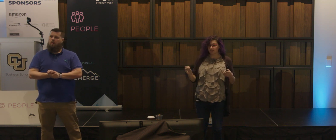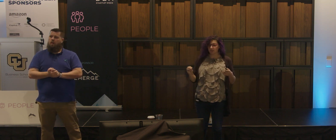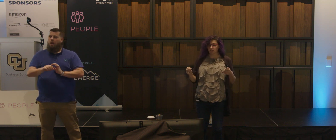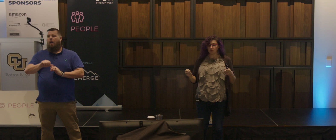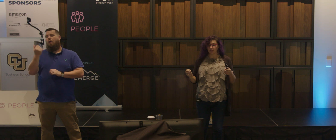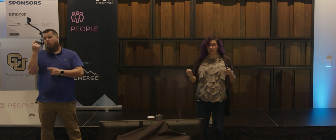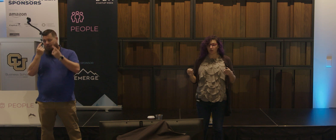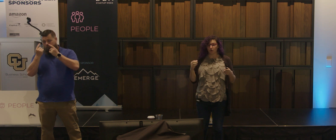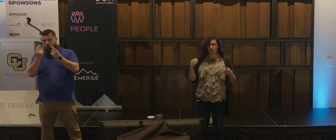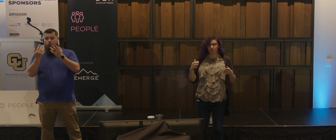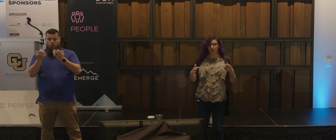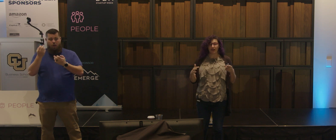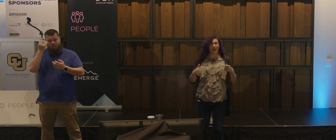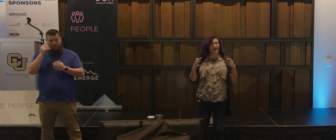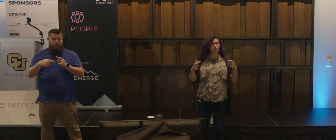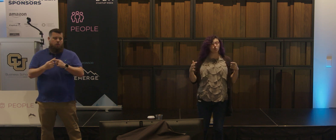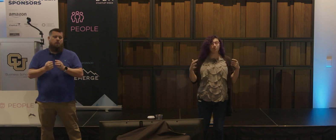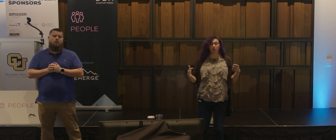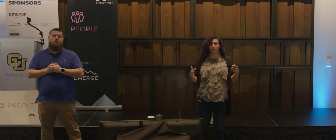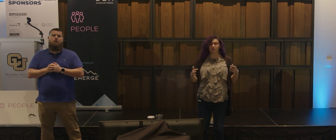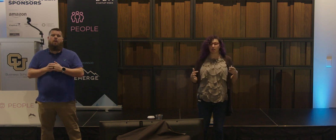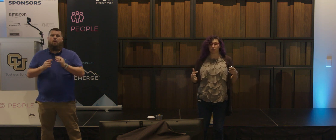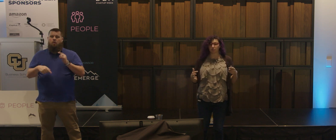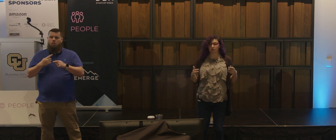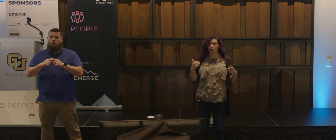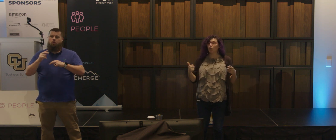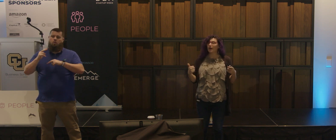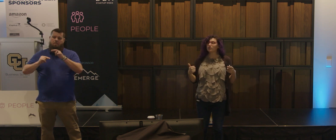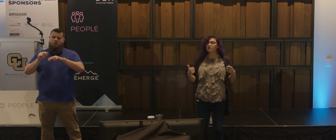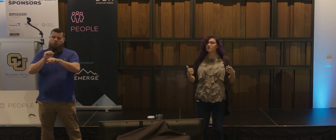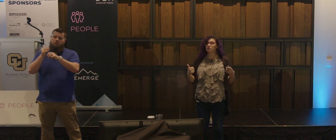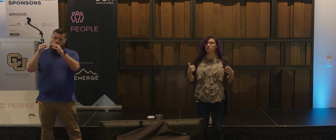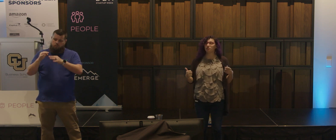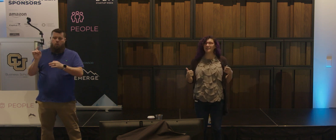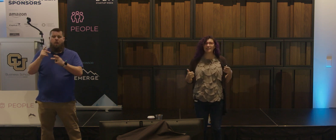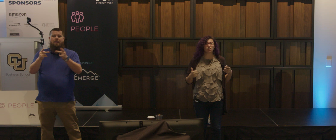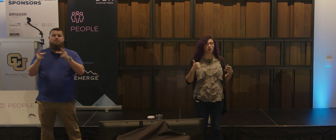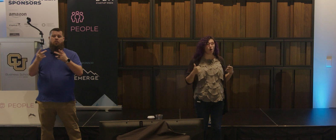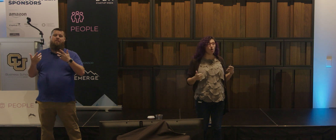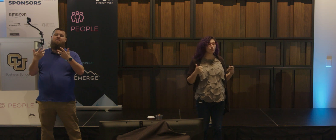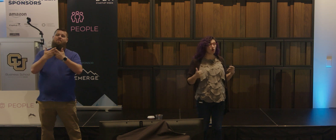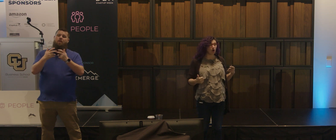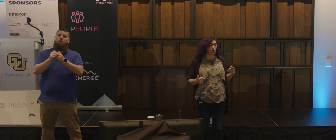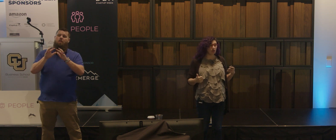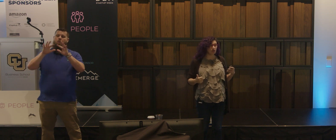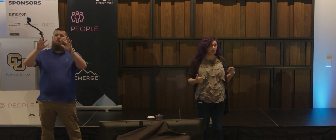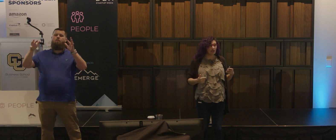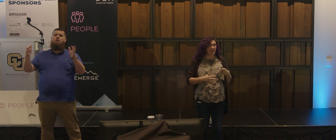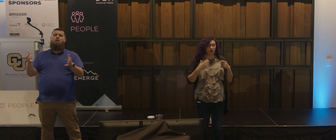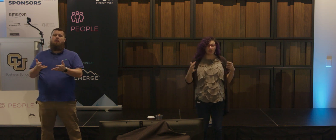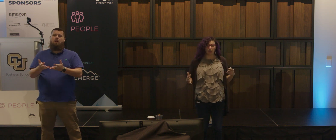Other considerations you want to think about as you build these job descriptions. Where does this position fit into the